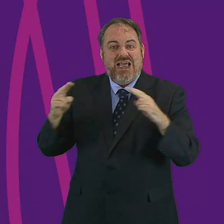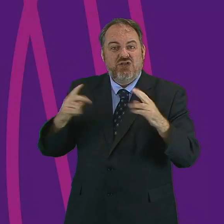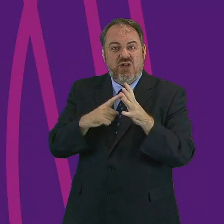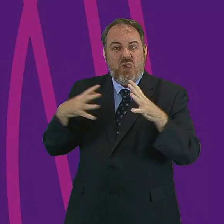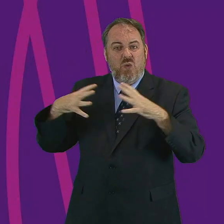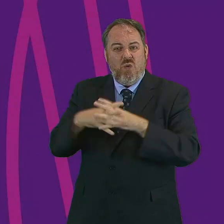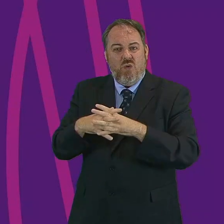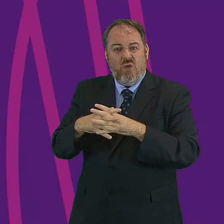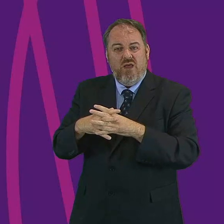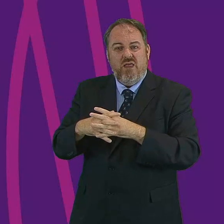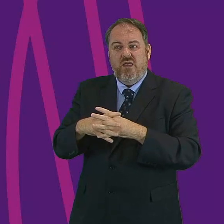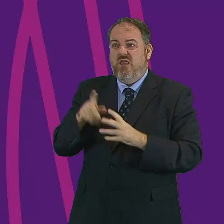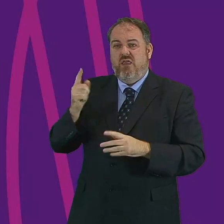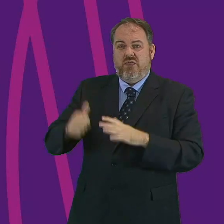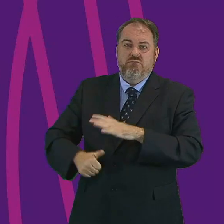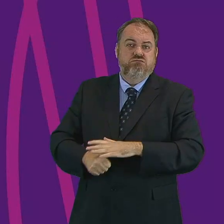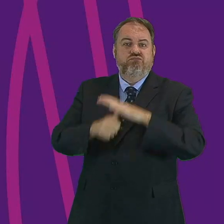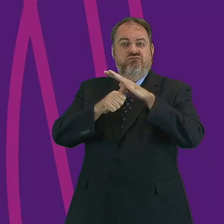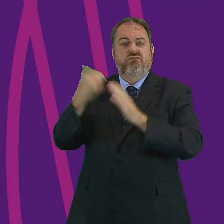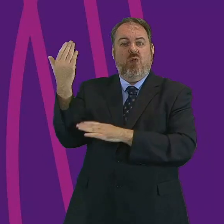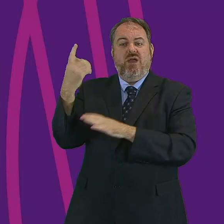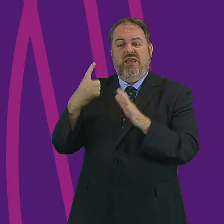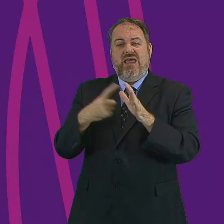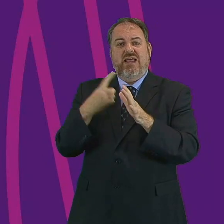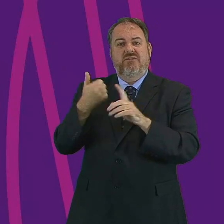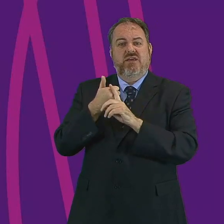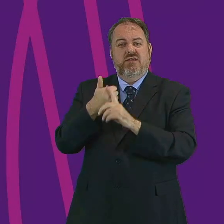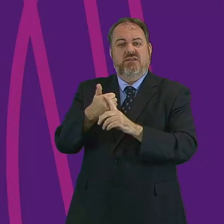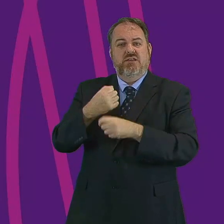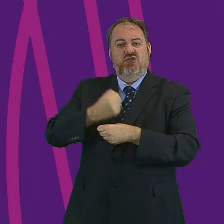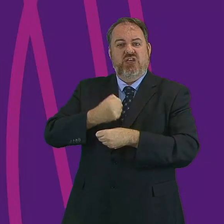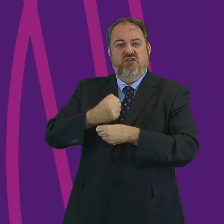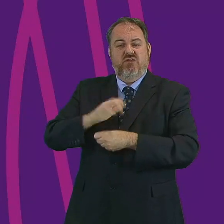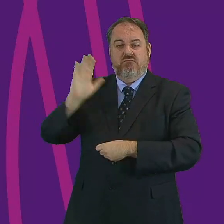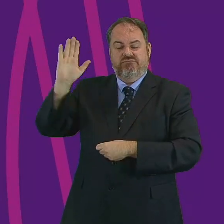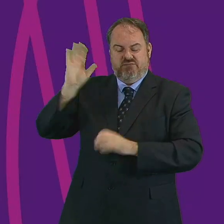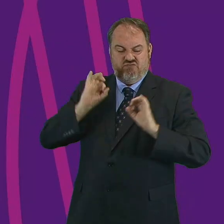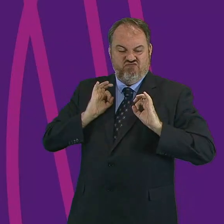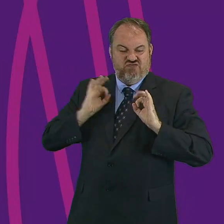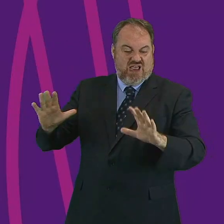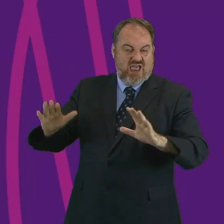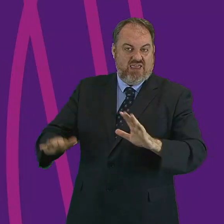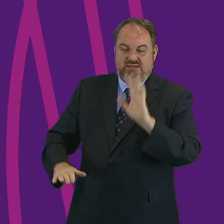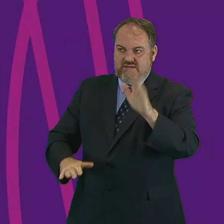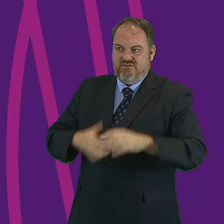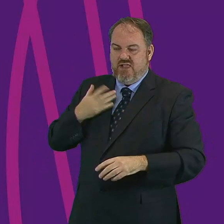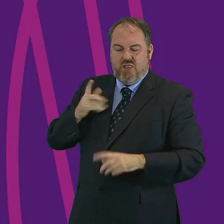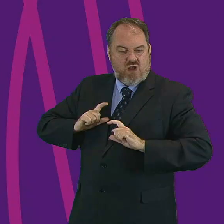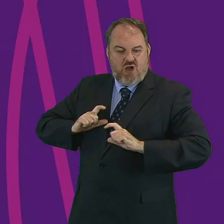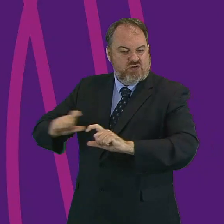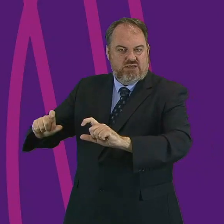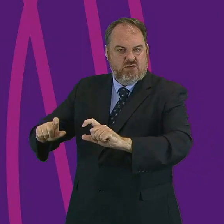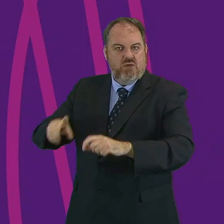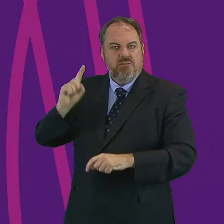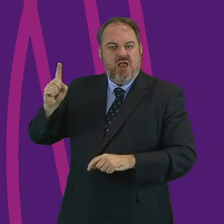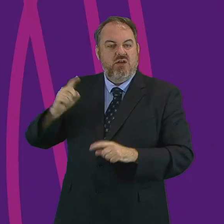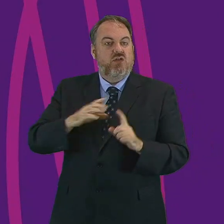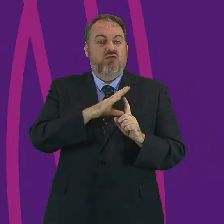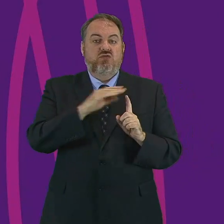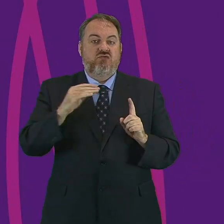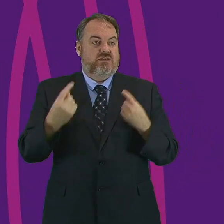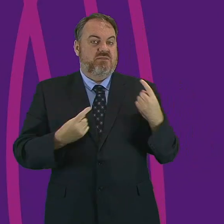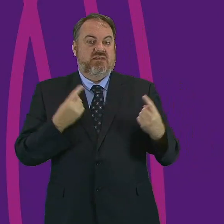as much as I can or should say at this point, which I hope and expect Murdo Fraser will understand. John McAlpine, to be followed by